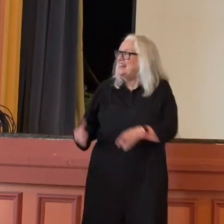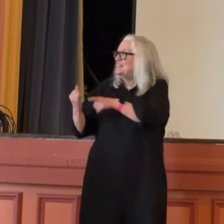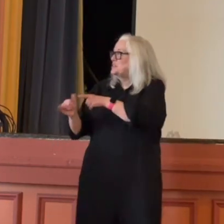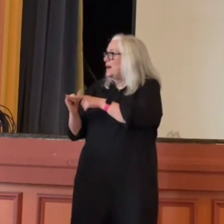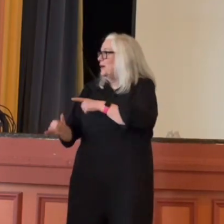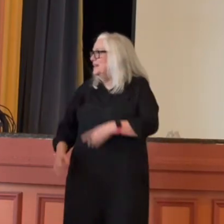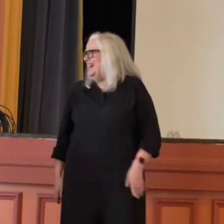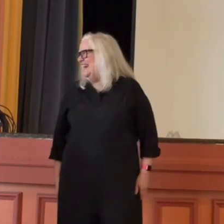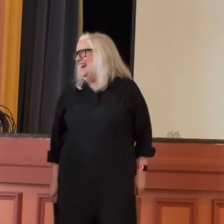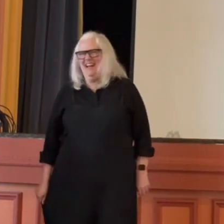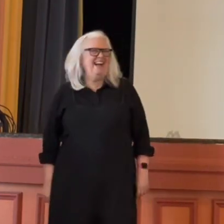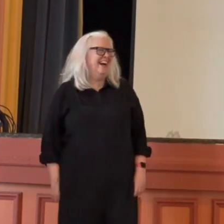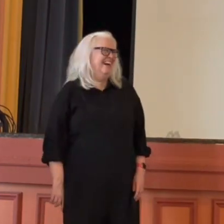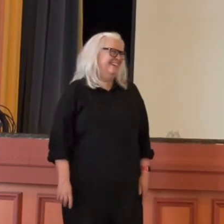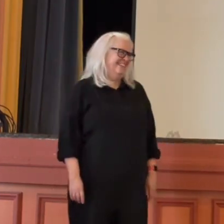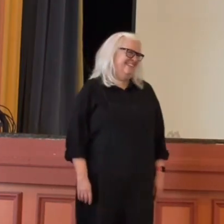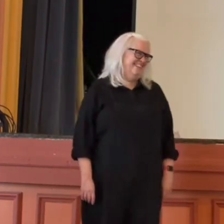And that's really good.